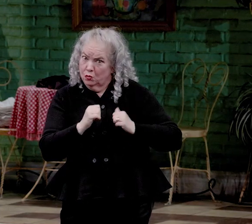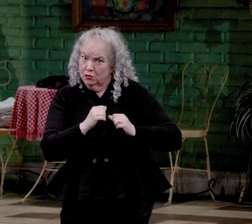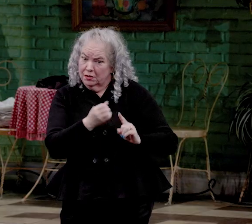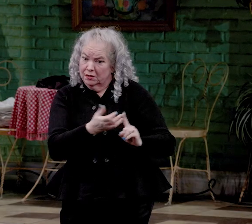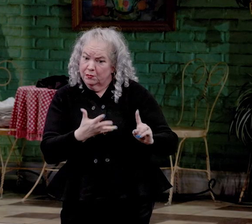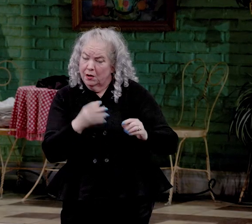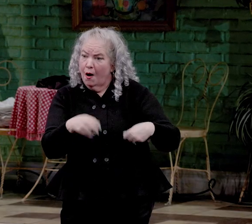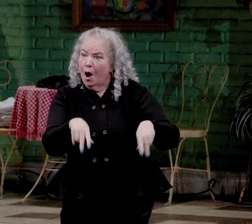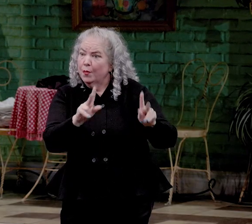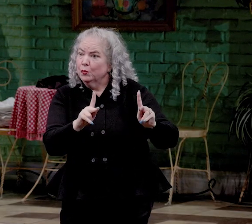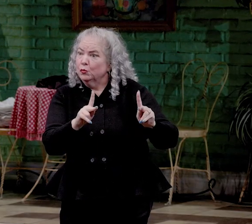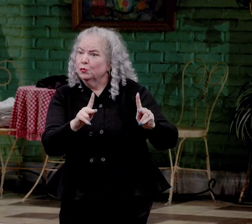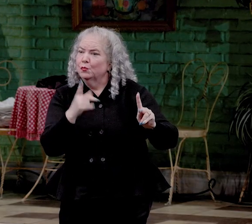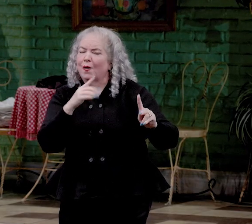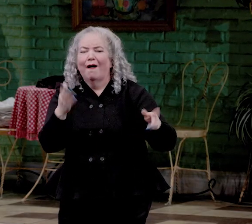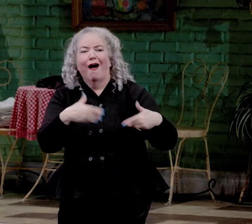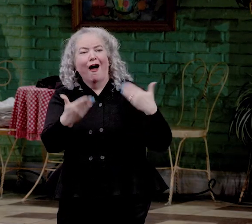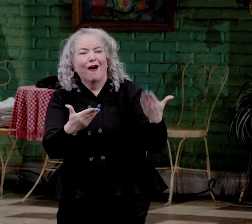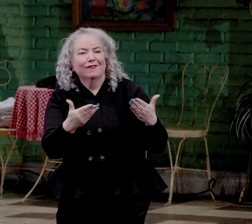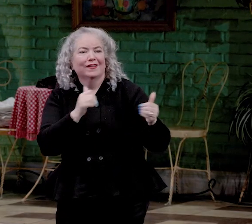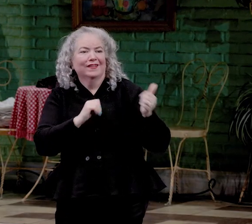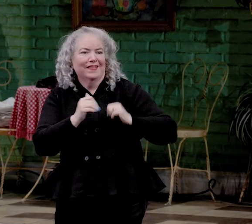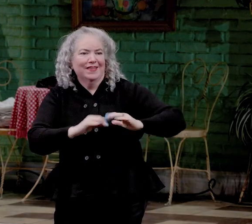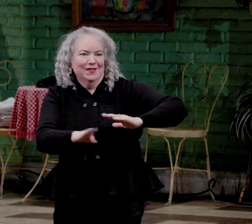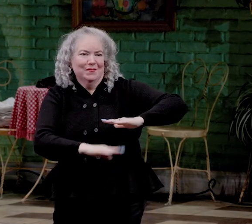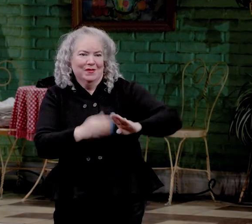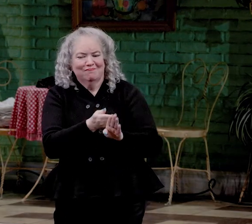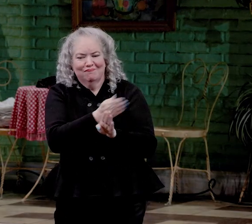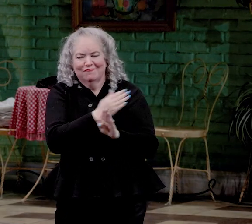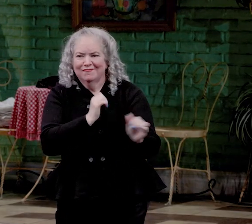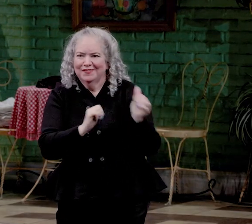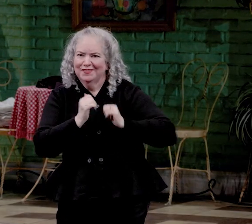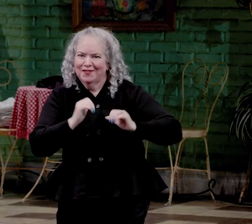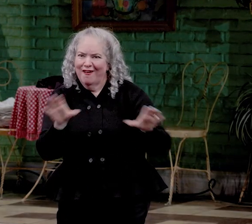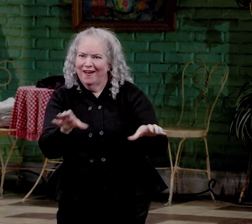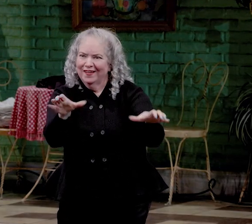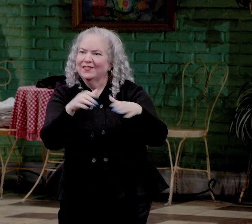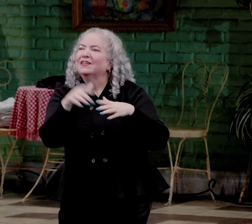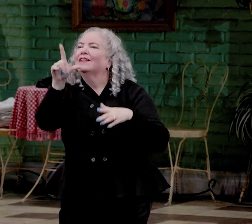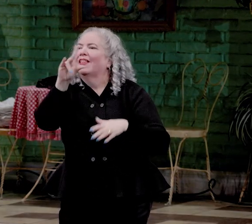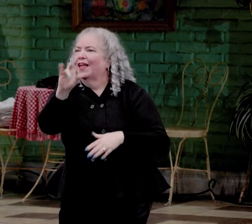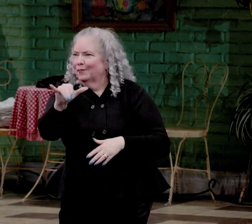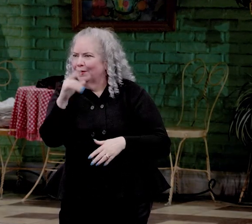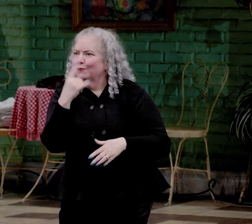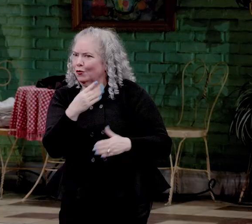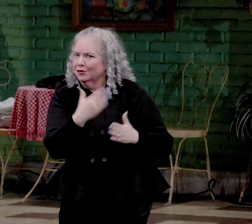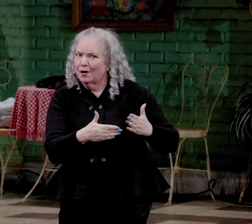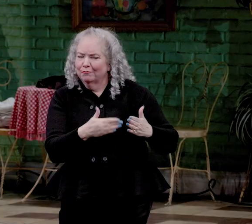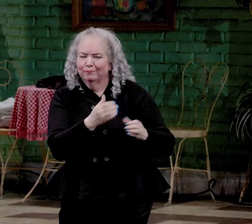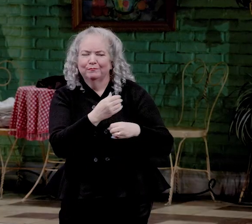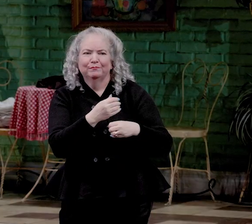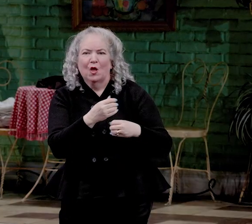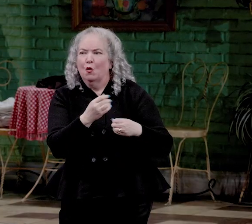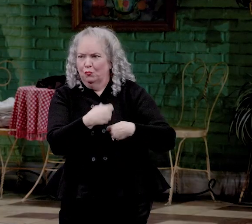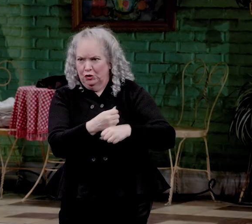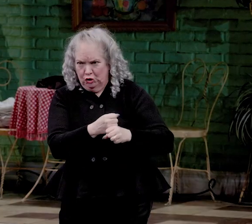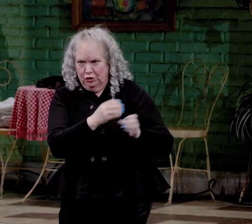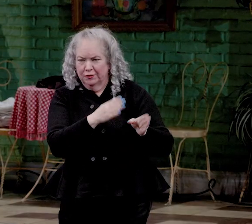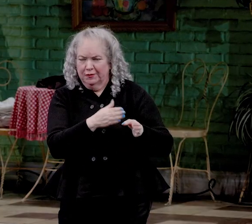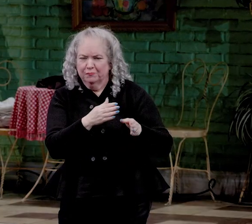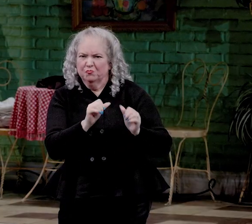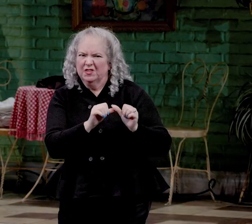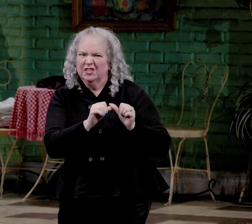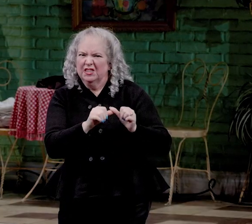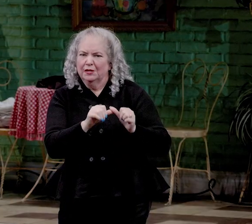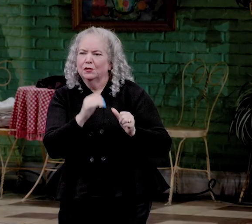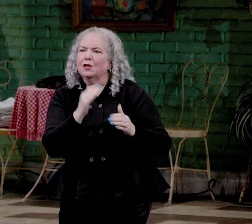expanding opportunities by offering theater-based pre-show activities in our lobby for select productions. We will be continuing, of course,